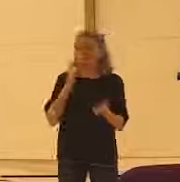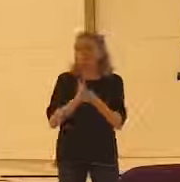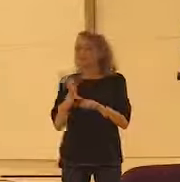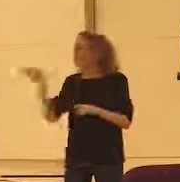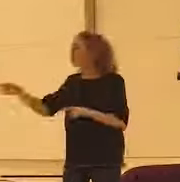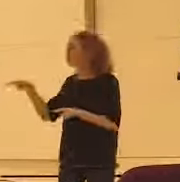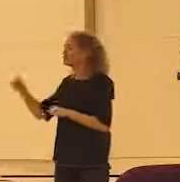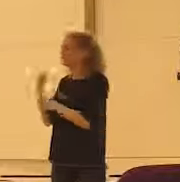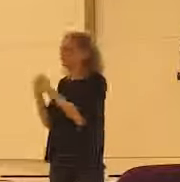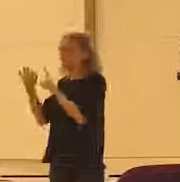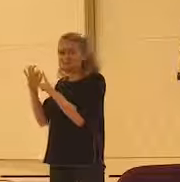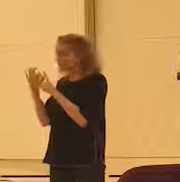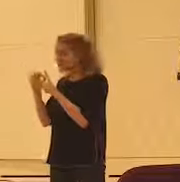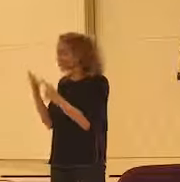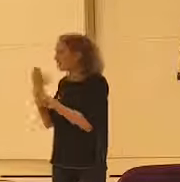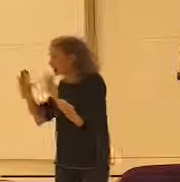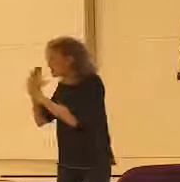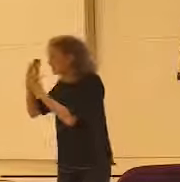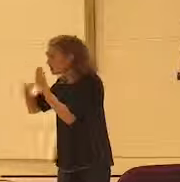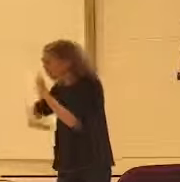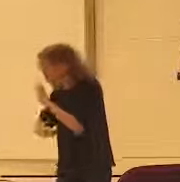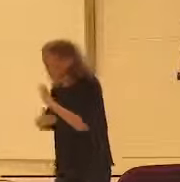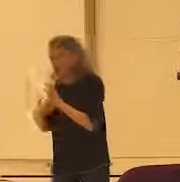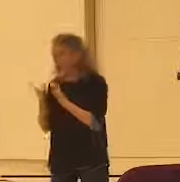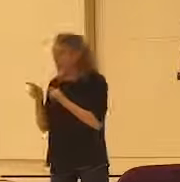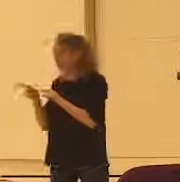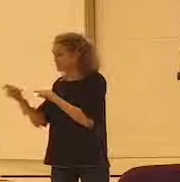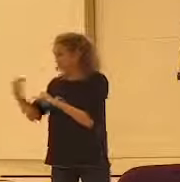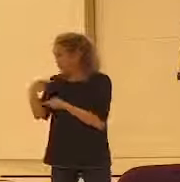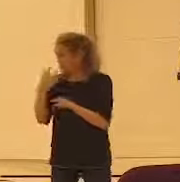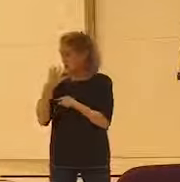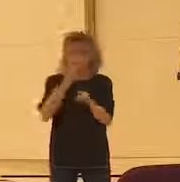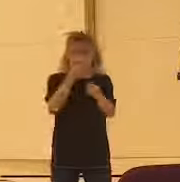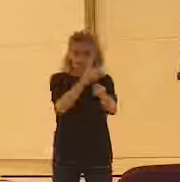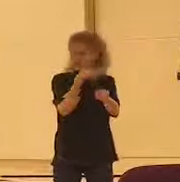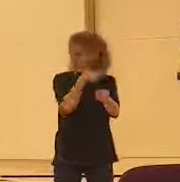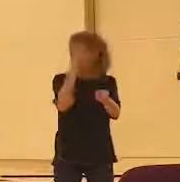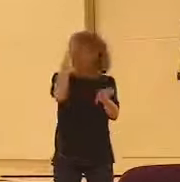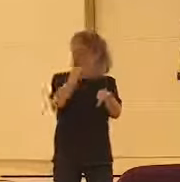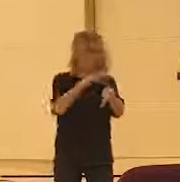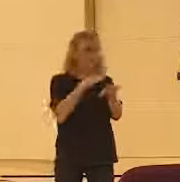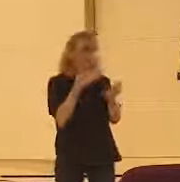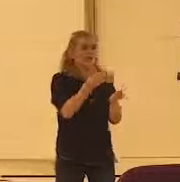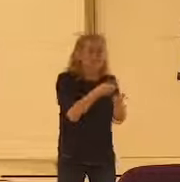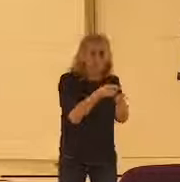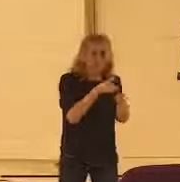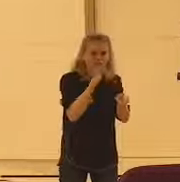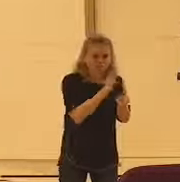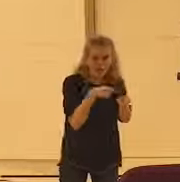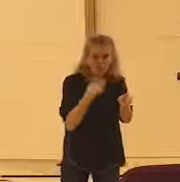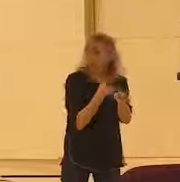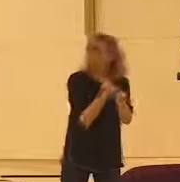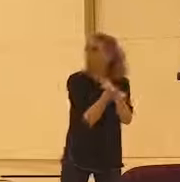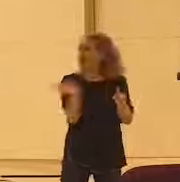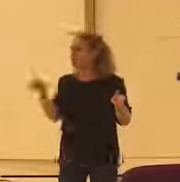The fact that you can't self-refer, you have to go to a GP and suffer all the barriers that involves before you can get to a psychologist, or if